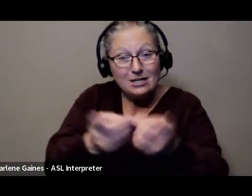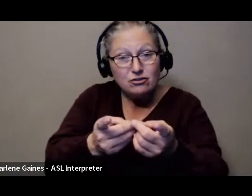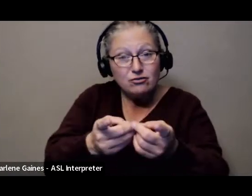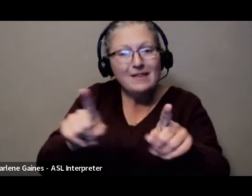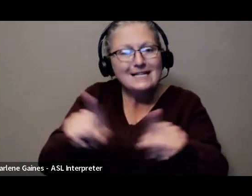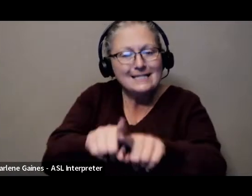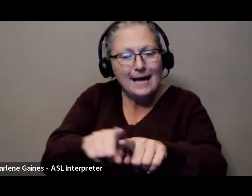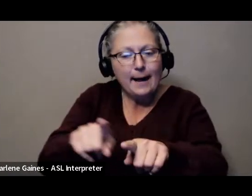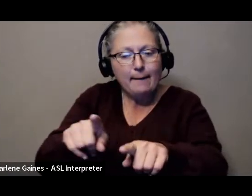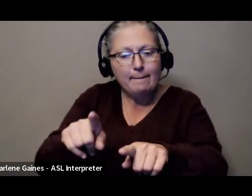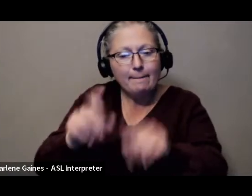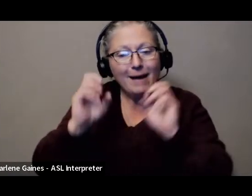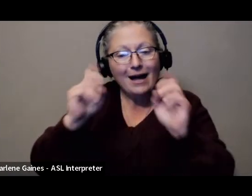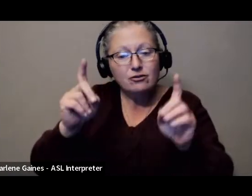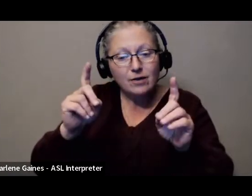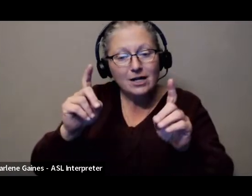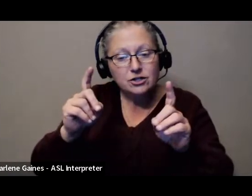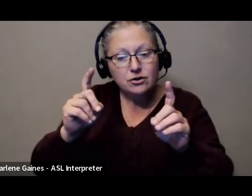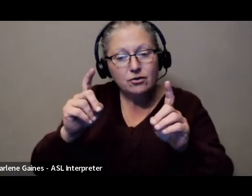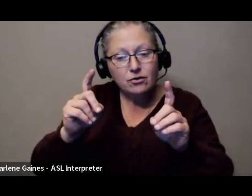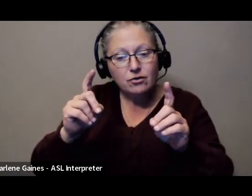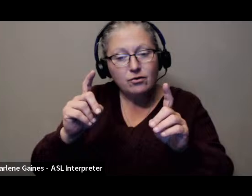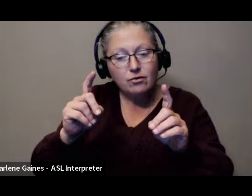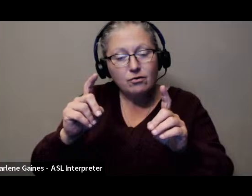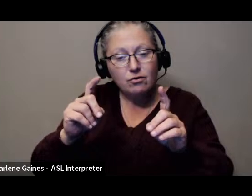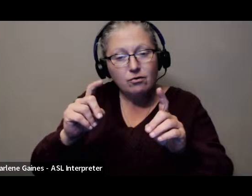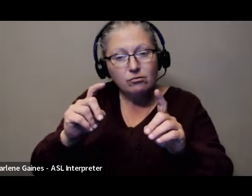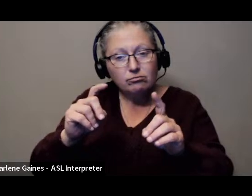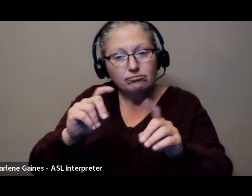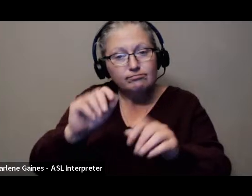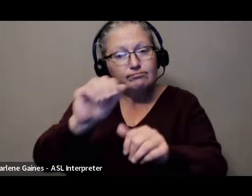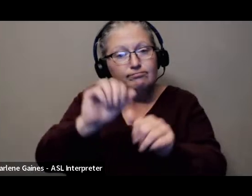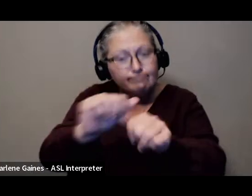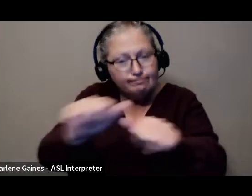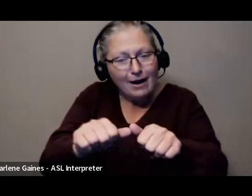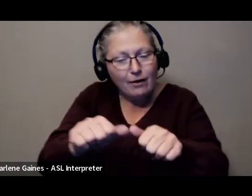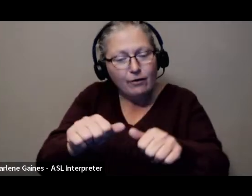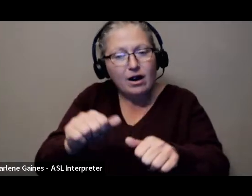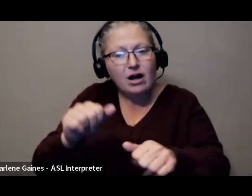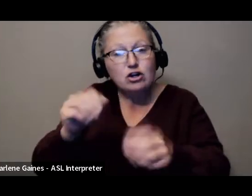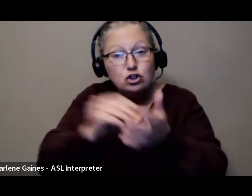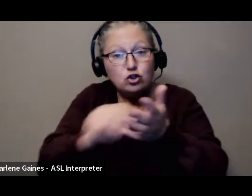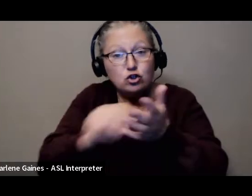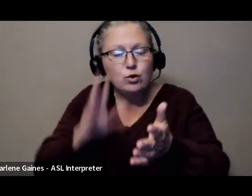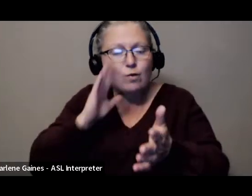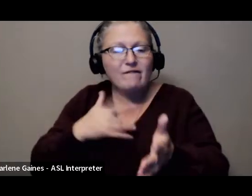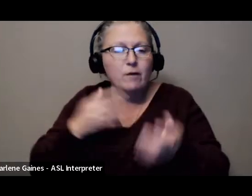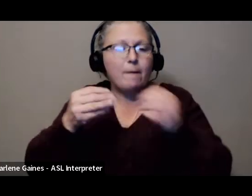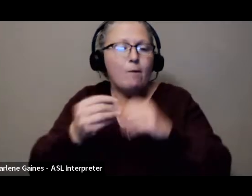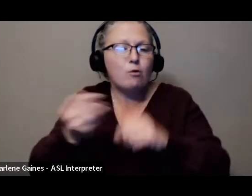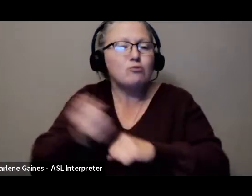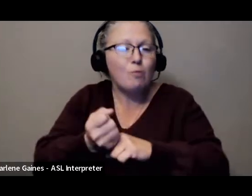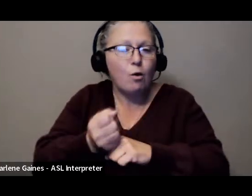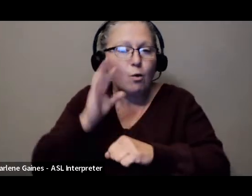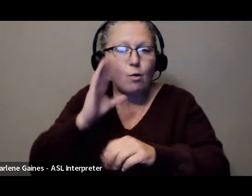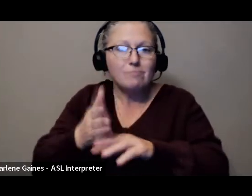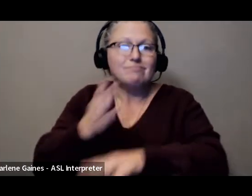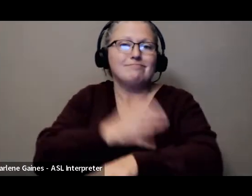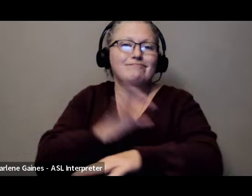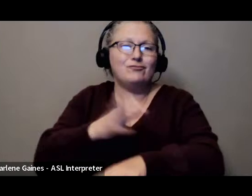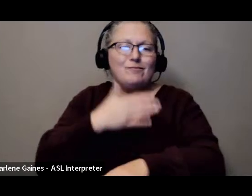the same educational setting, it's more likely for students to feel supported and do better. And you're